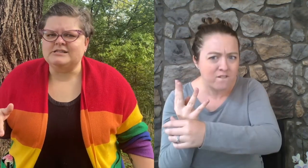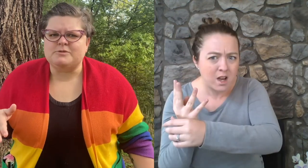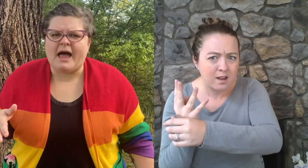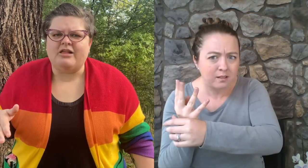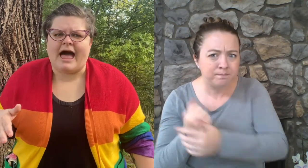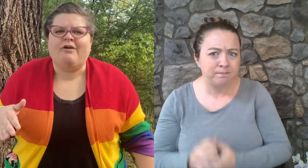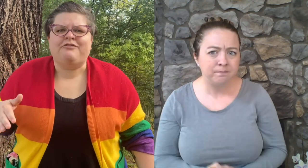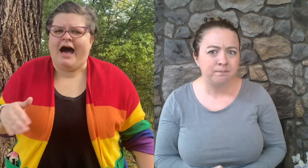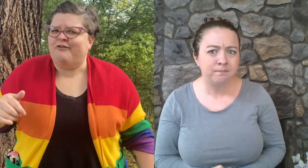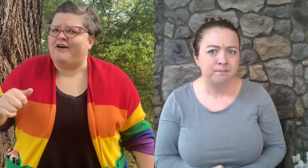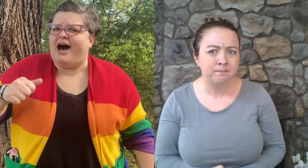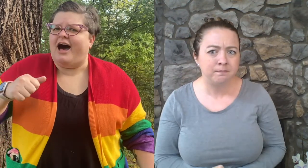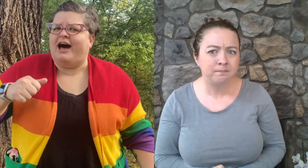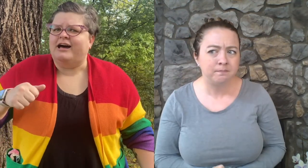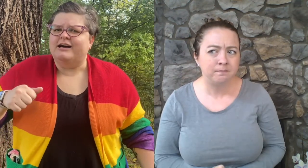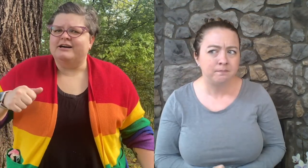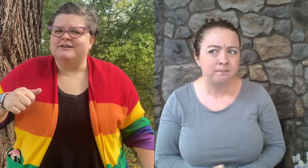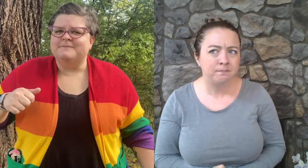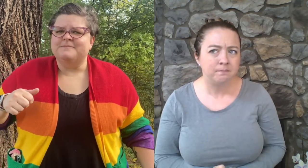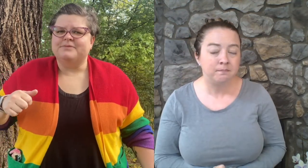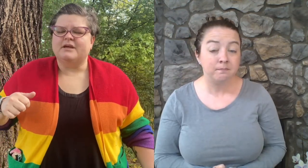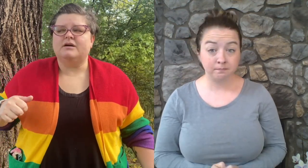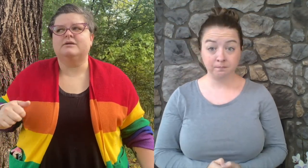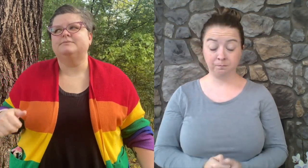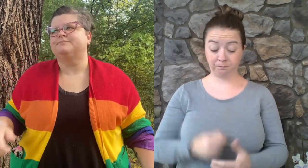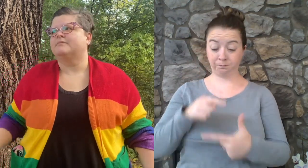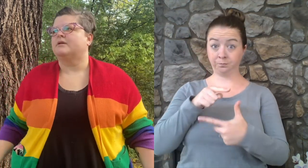"I smell alfalfa!"